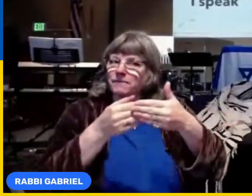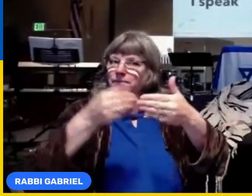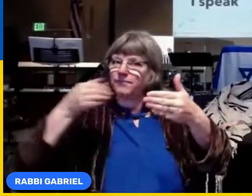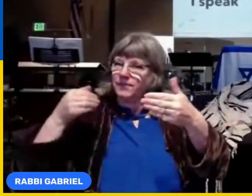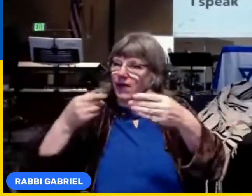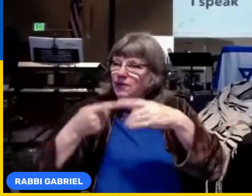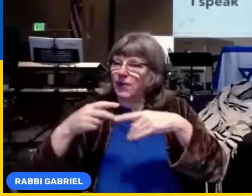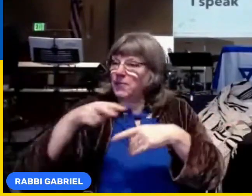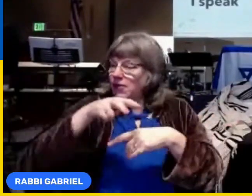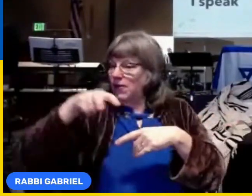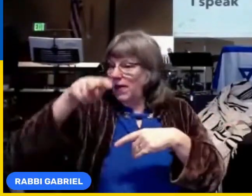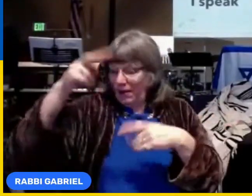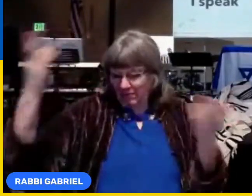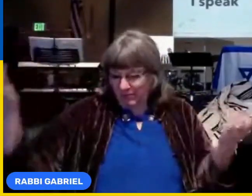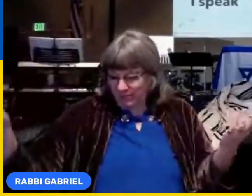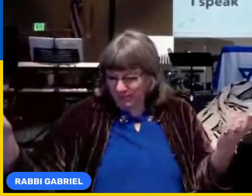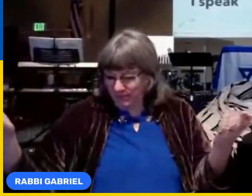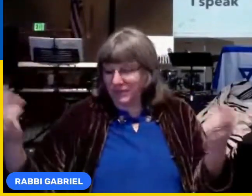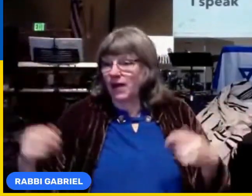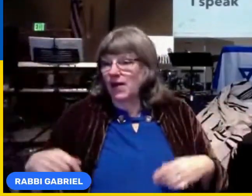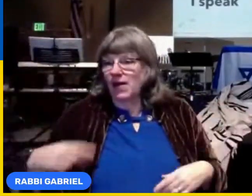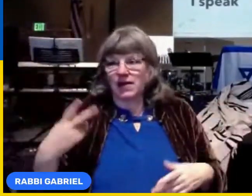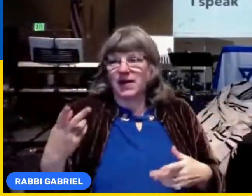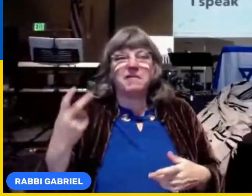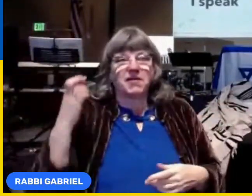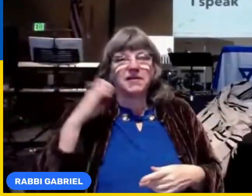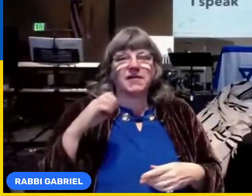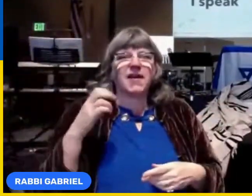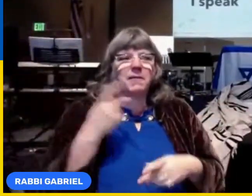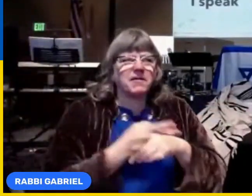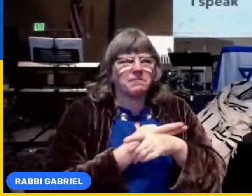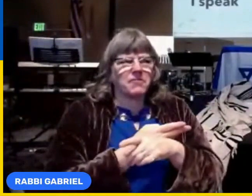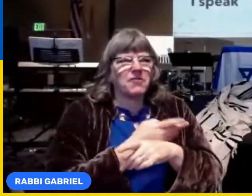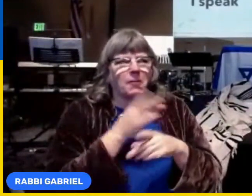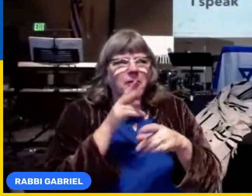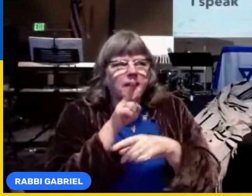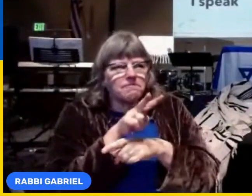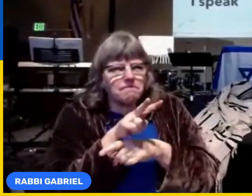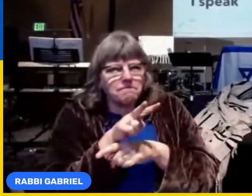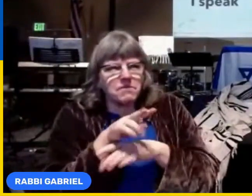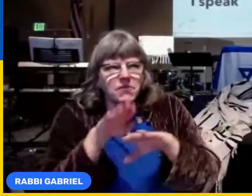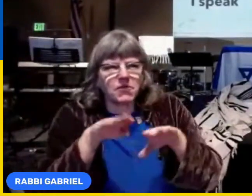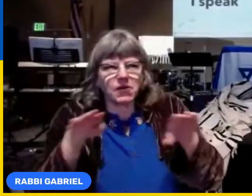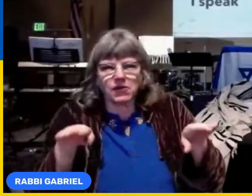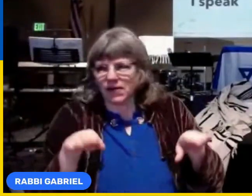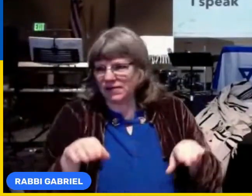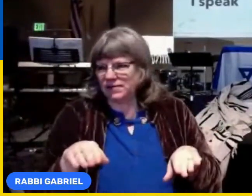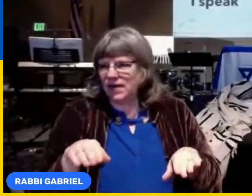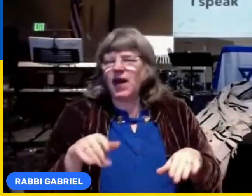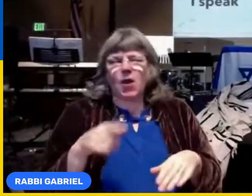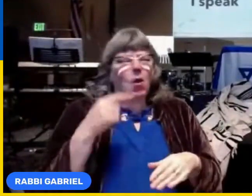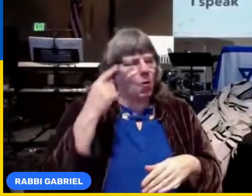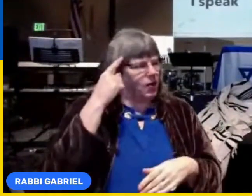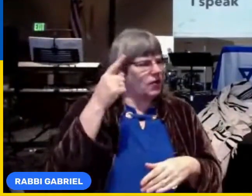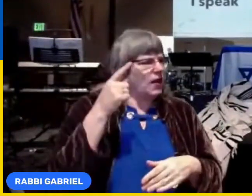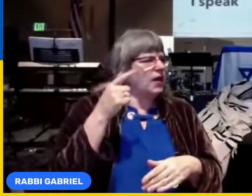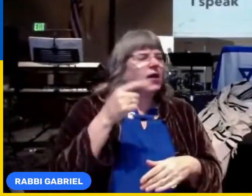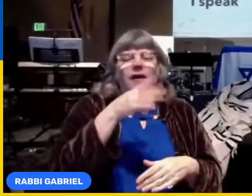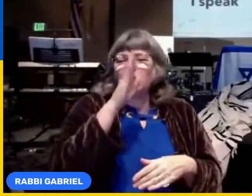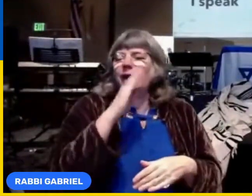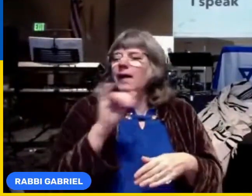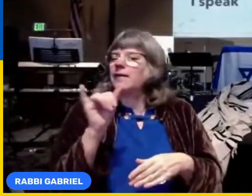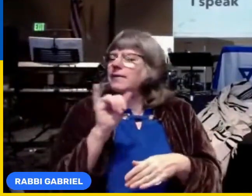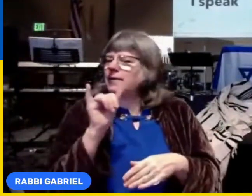Or so it looked like, you know. And I think Hashem does the same thing. He